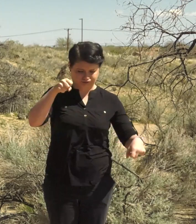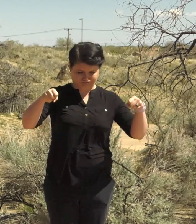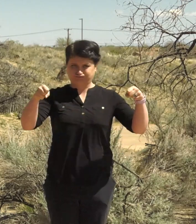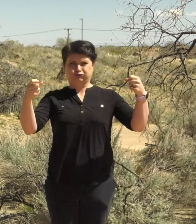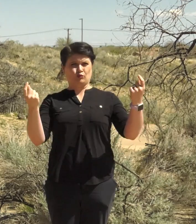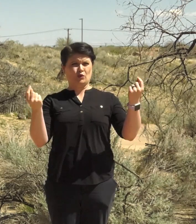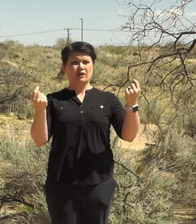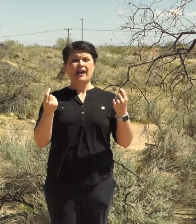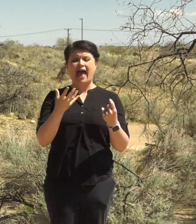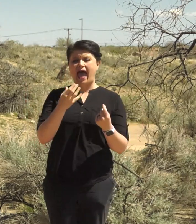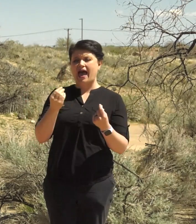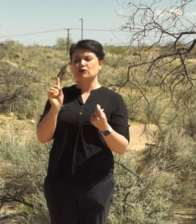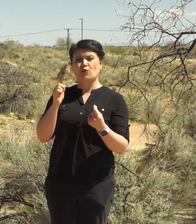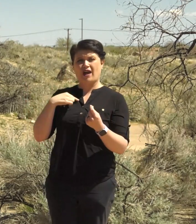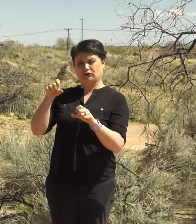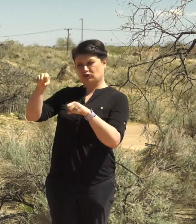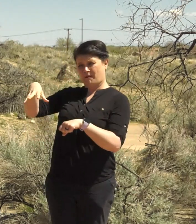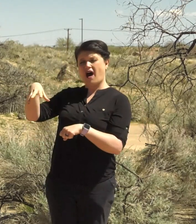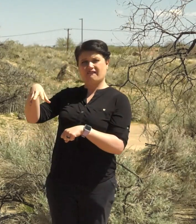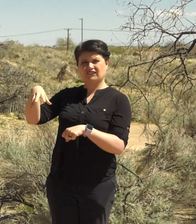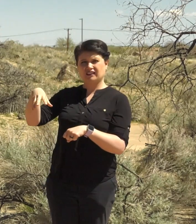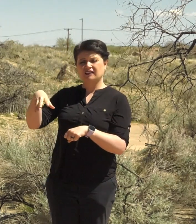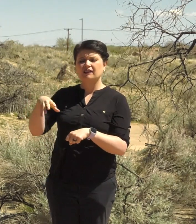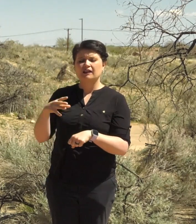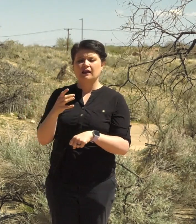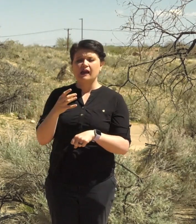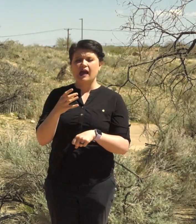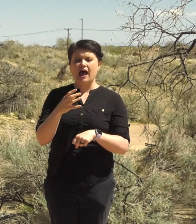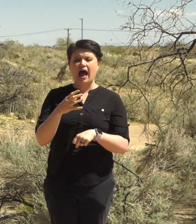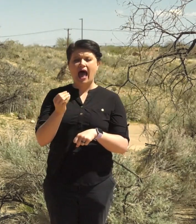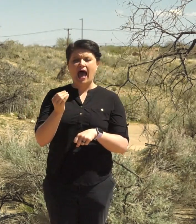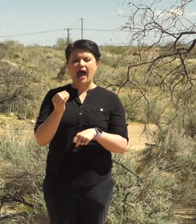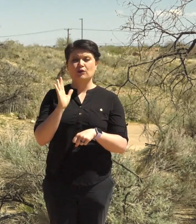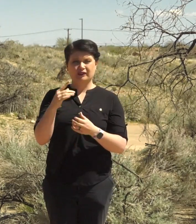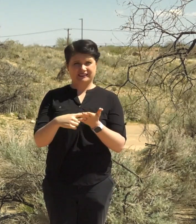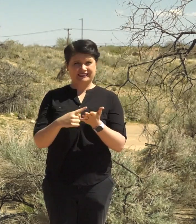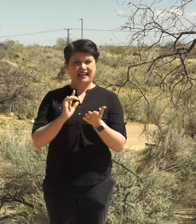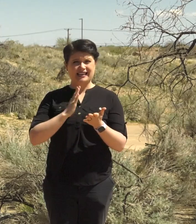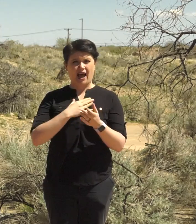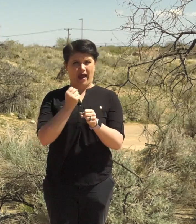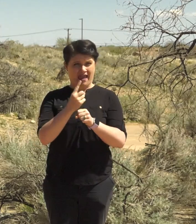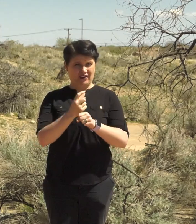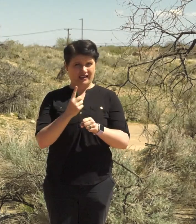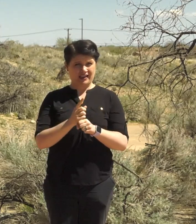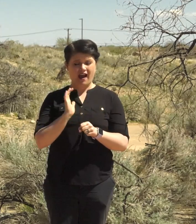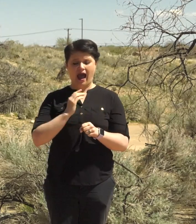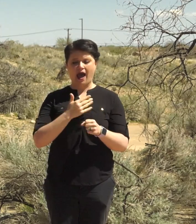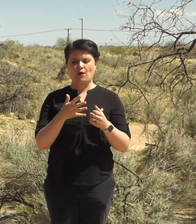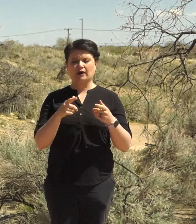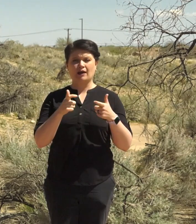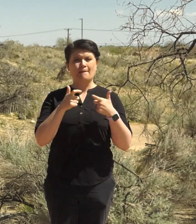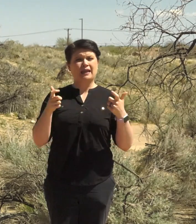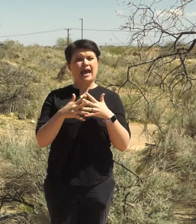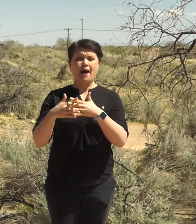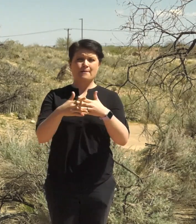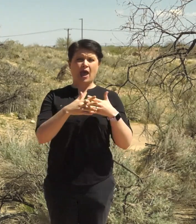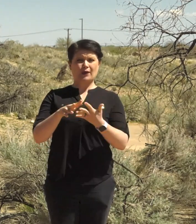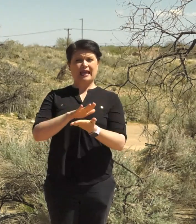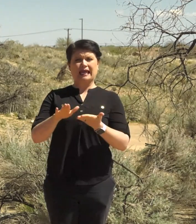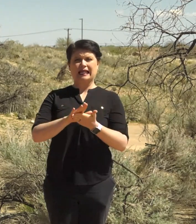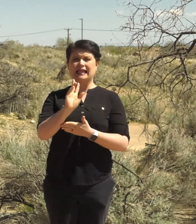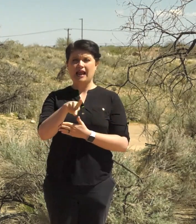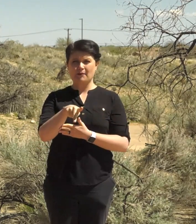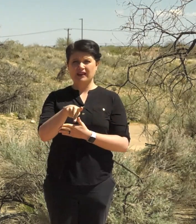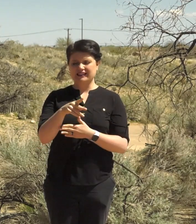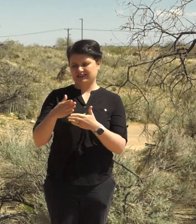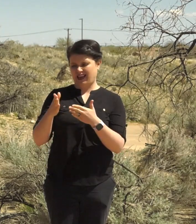centers, and also going to talk about the largest annual cleanup we have every year, the American Cleanup, just around the corner at the end of